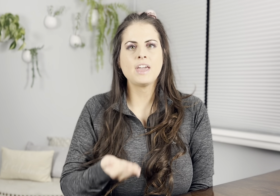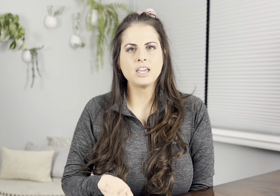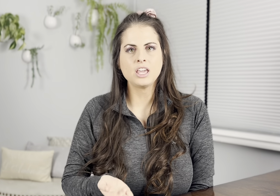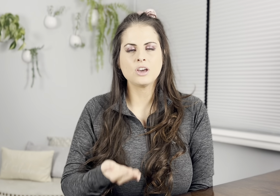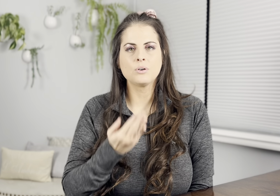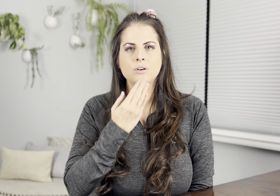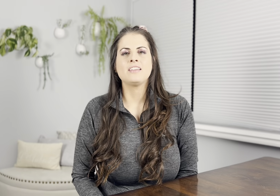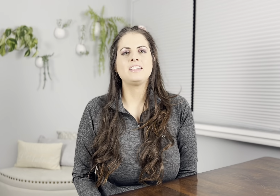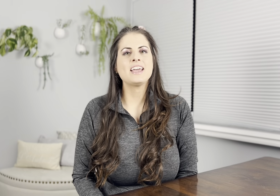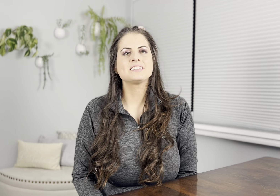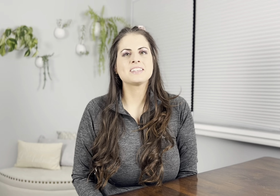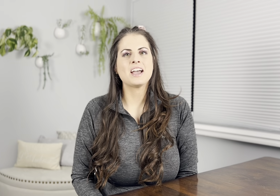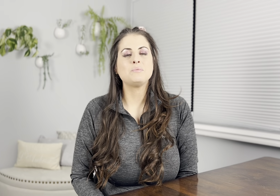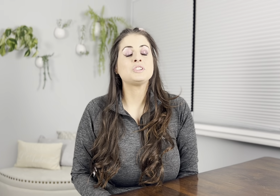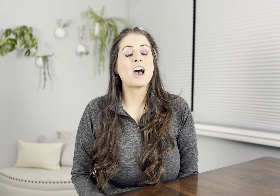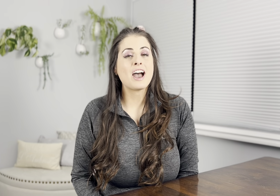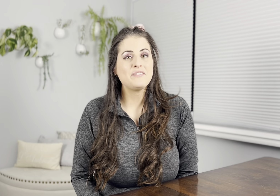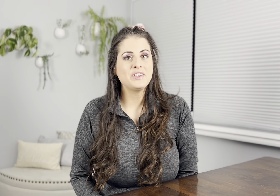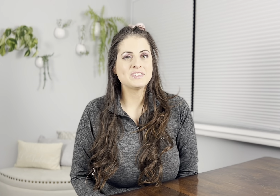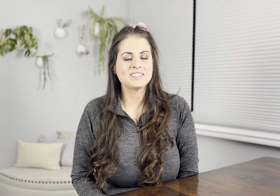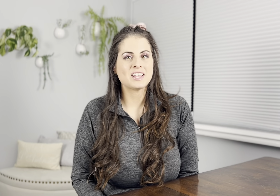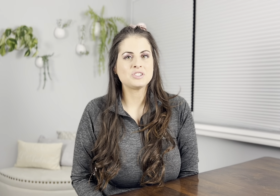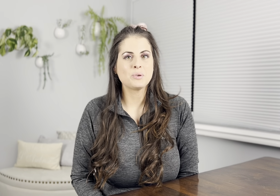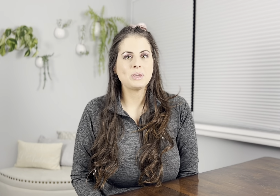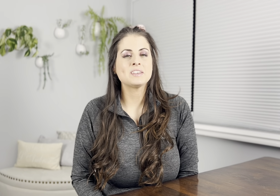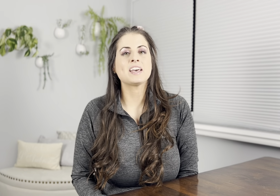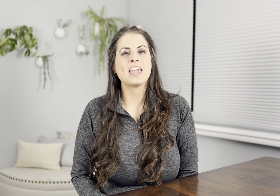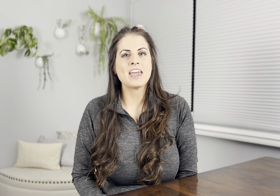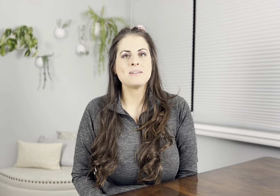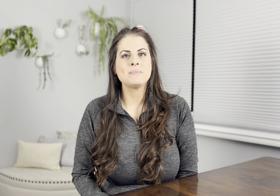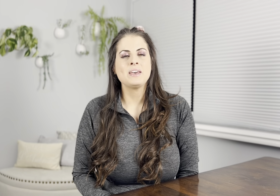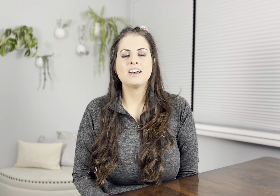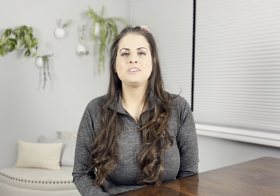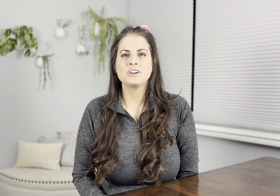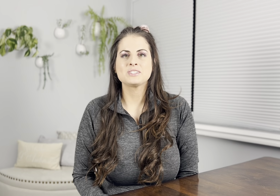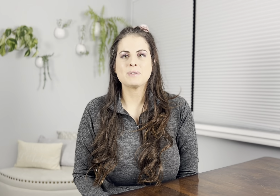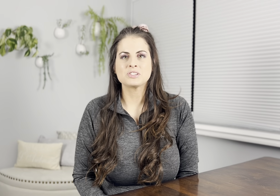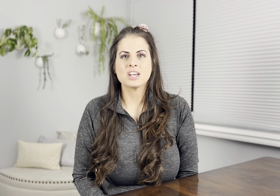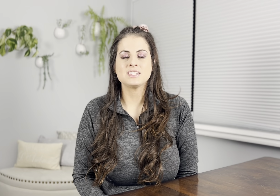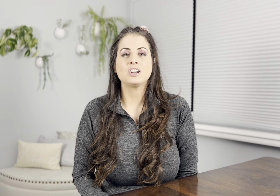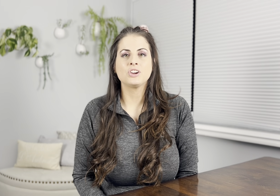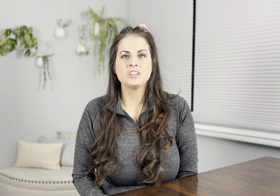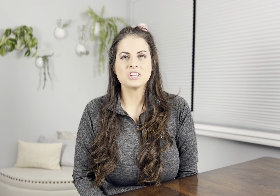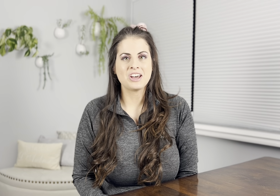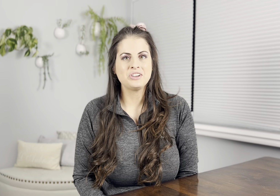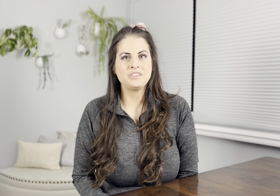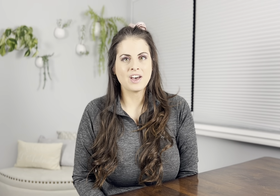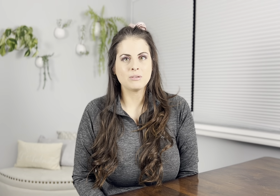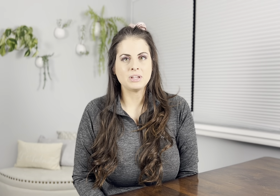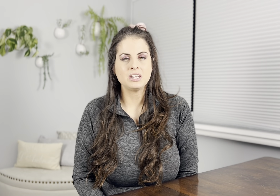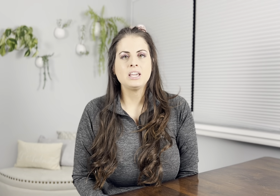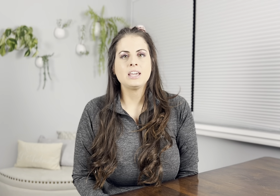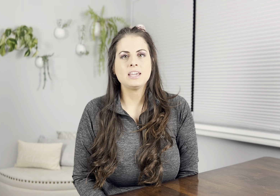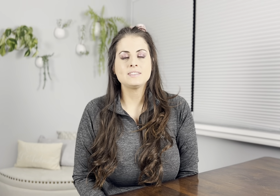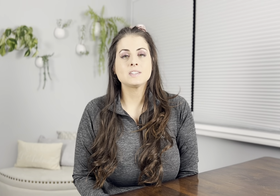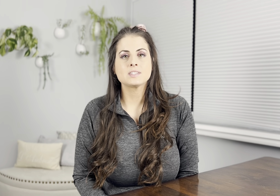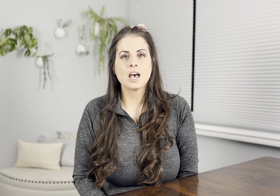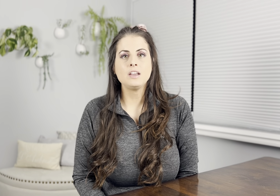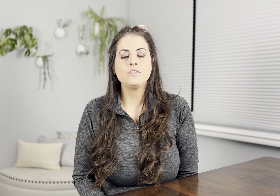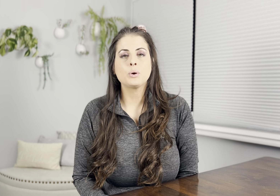you. The next sign, which I feel is essential because I am a nurse specializing in early childhood development, is the sign for